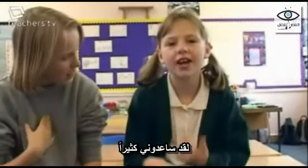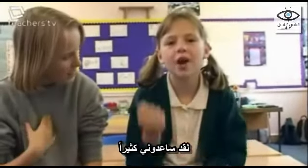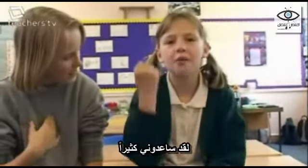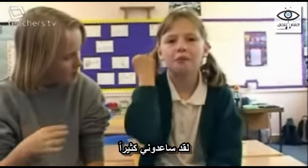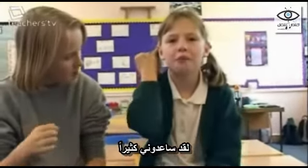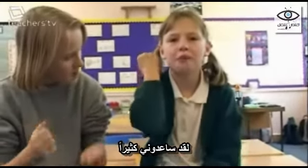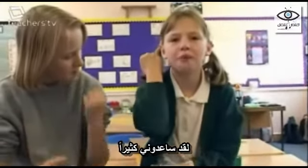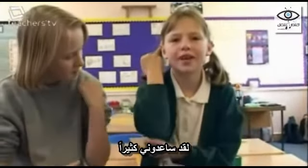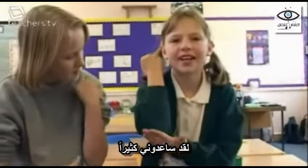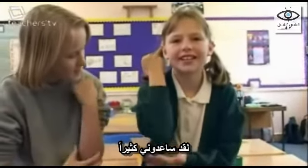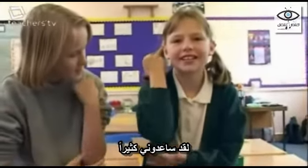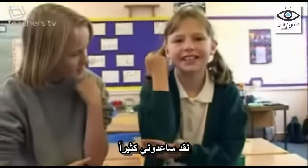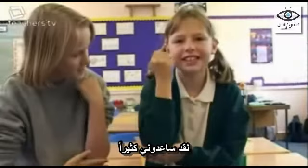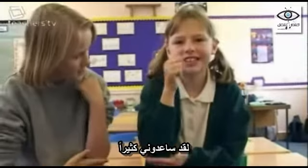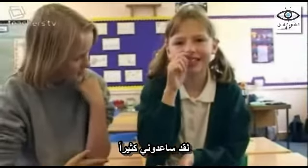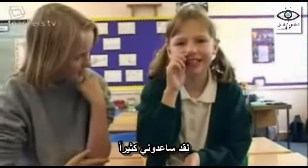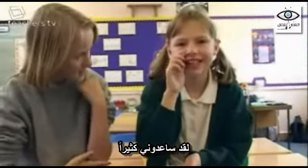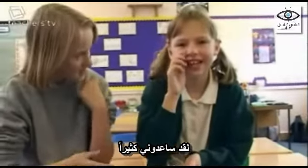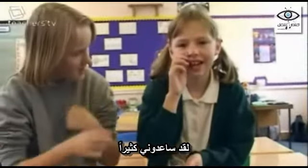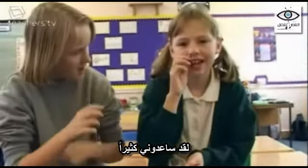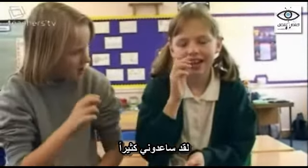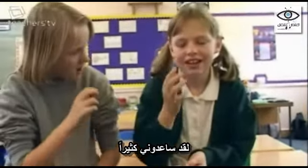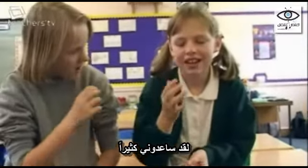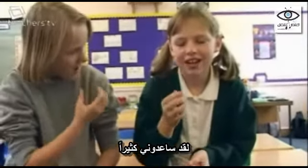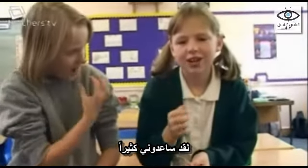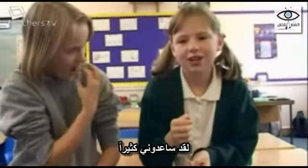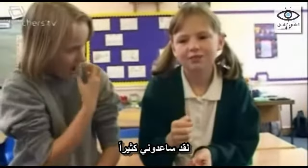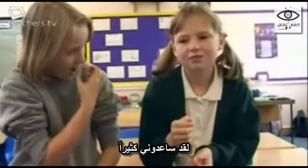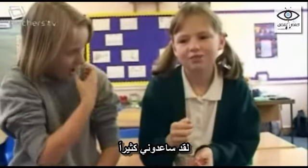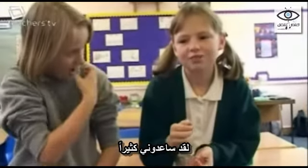like bit this